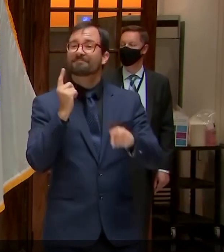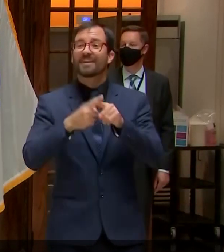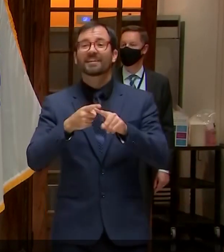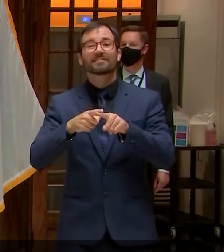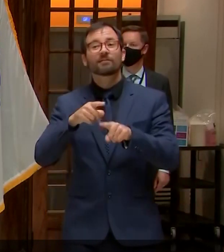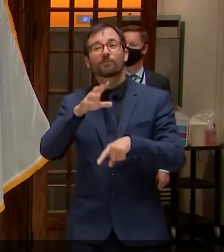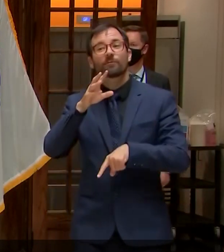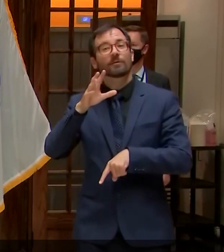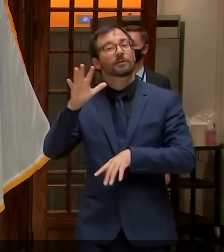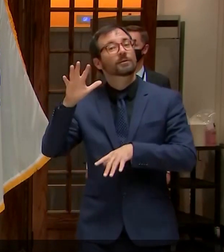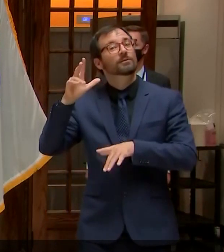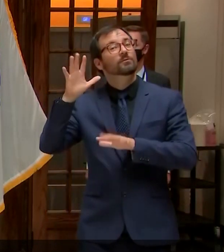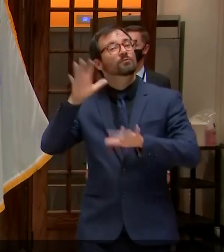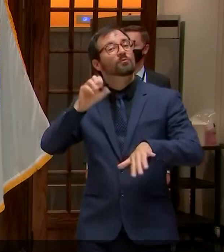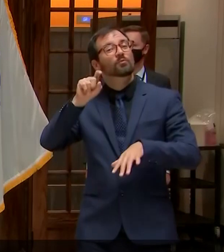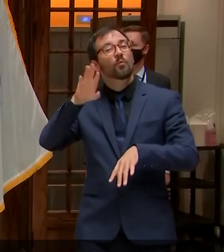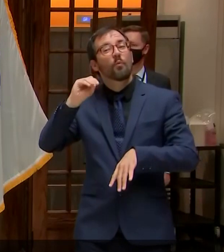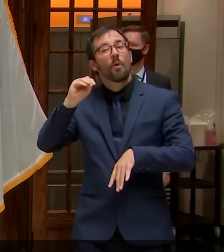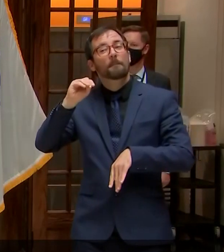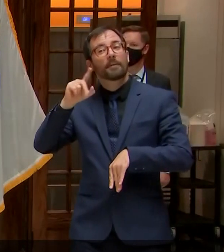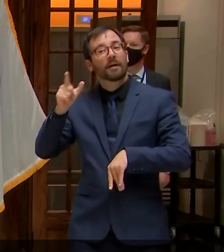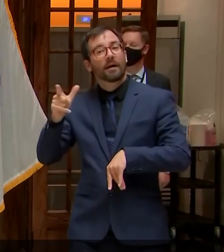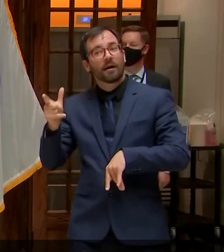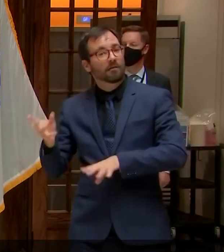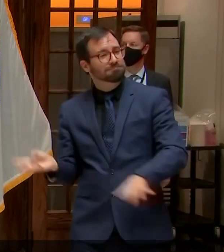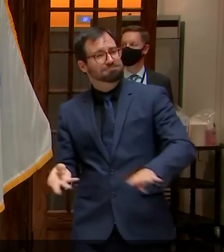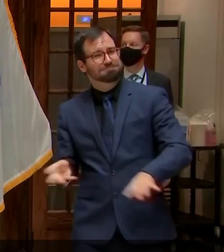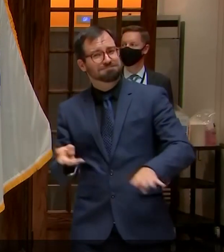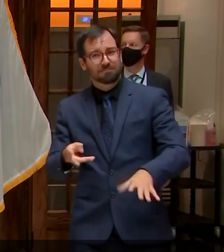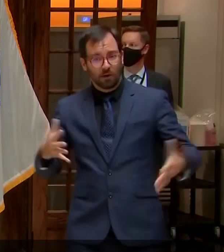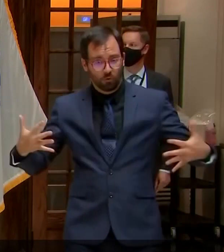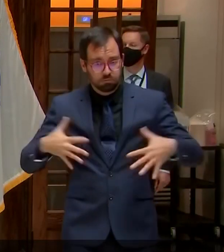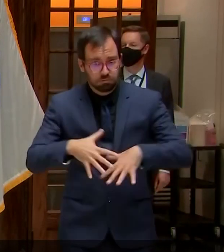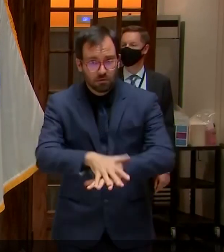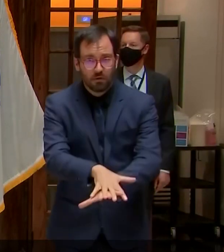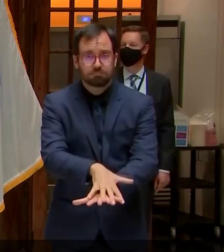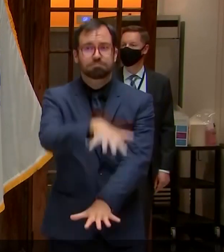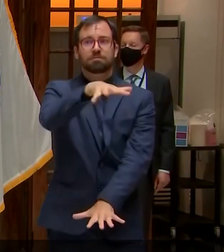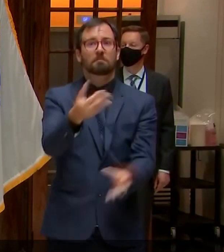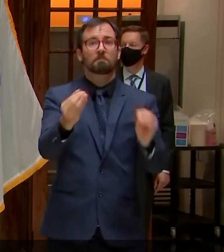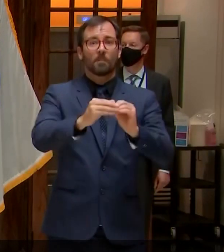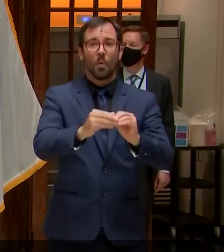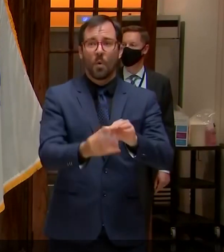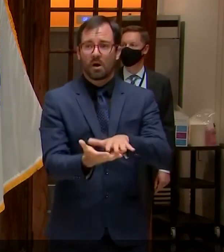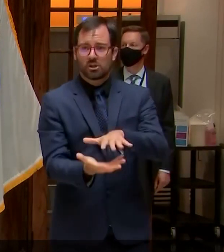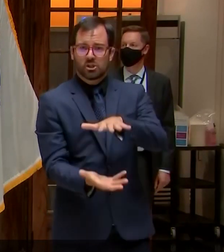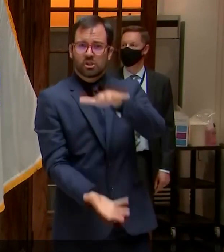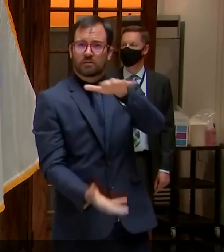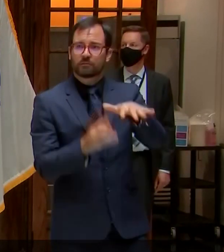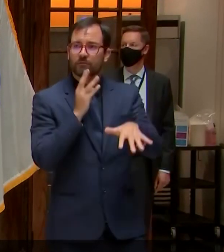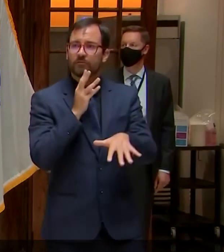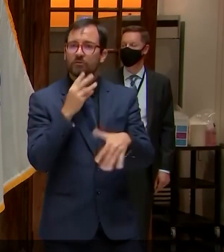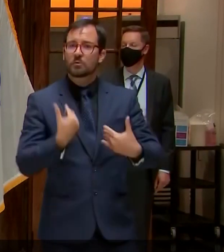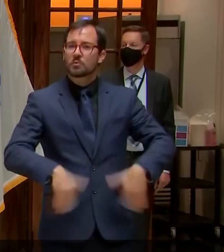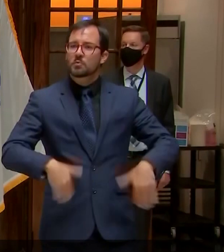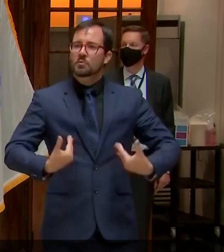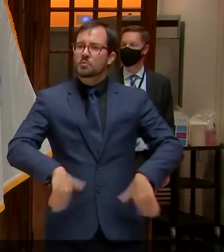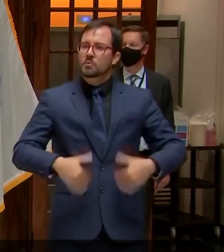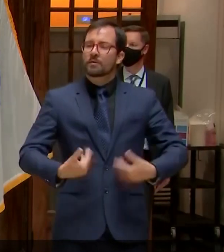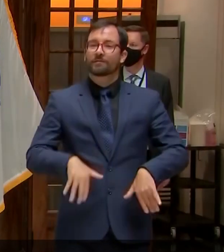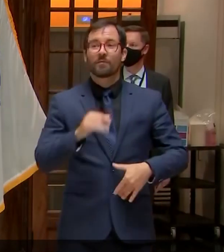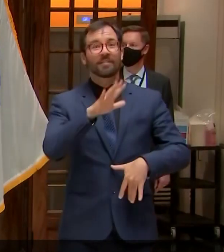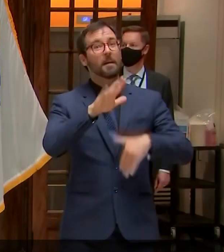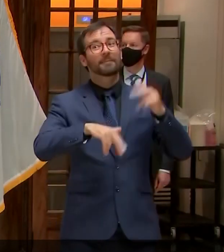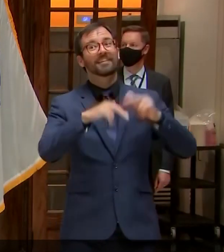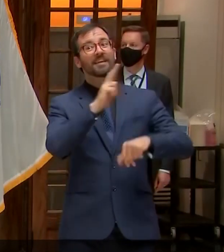significant issues, which played out and rolled into the hospital. And I think at this point, I think all the buildings at this point have